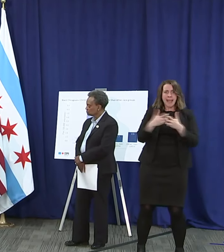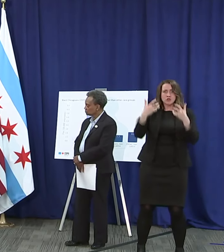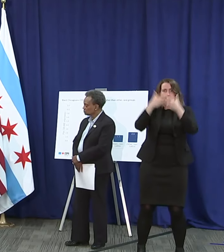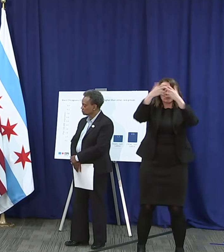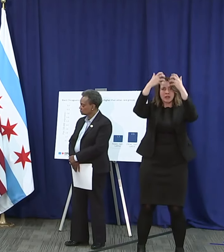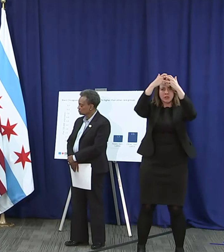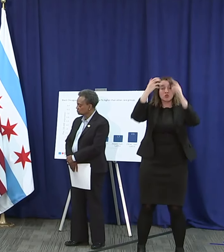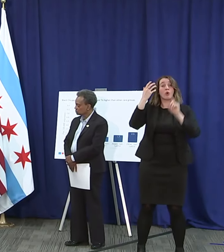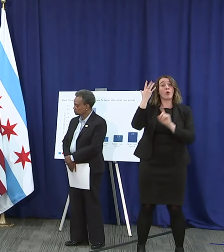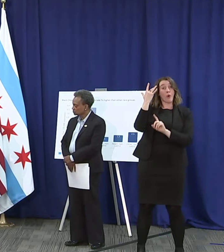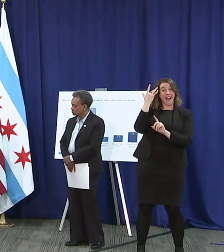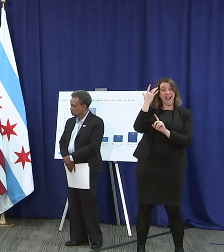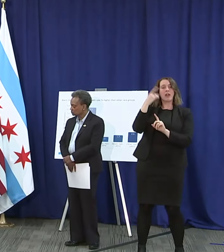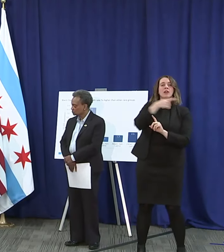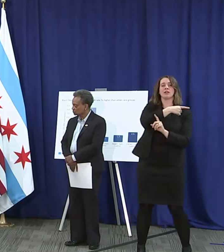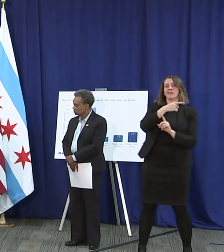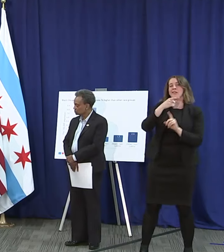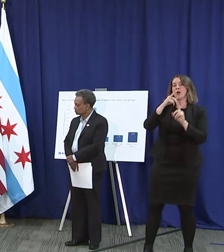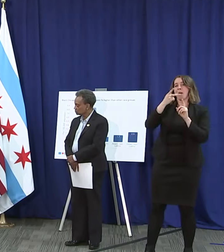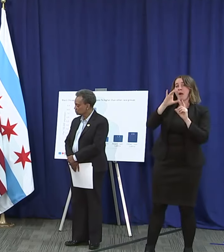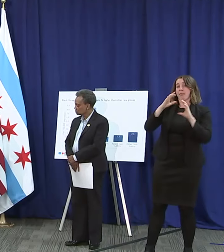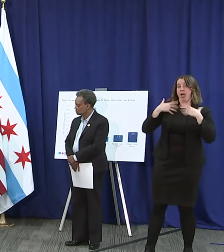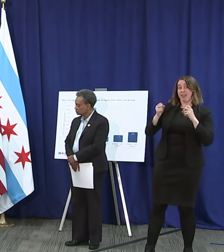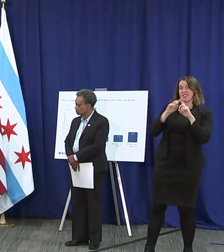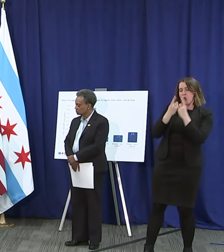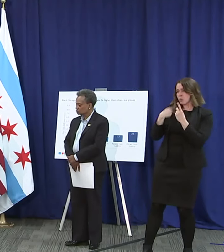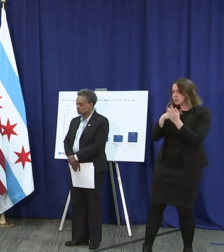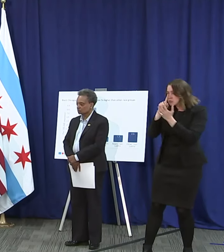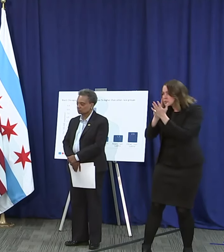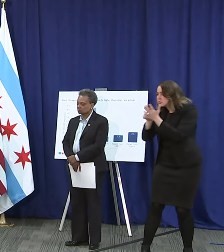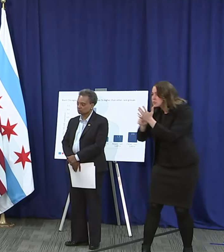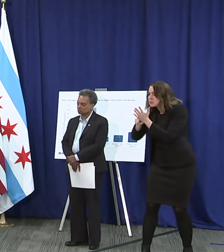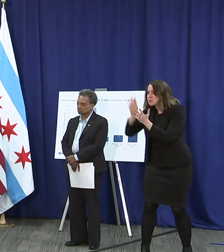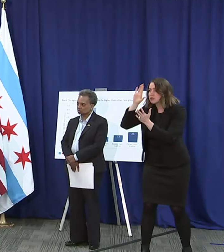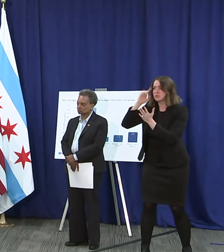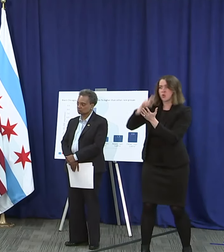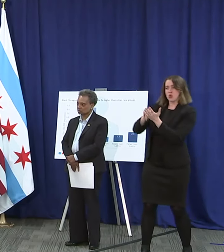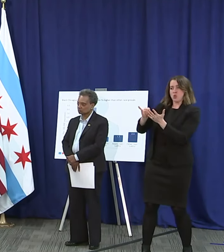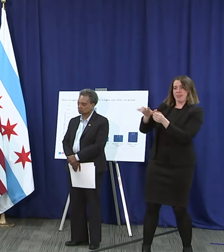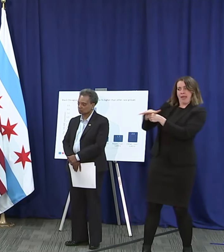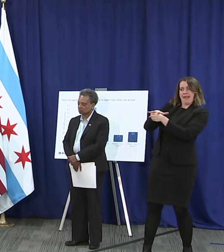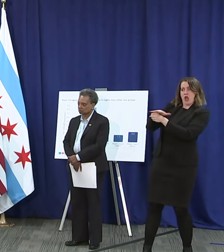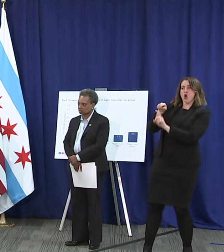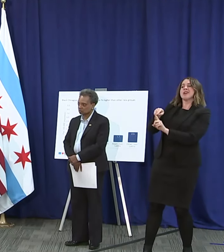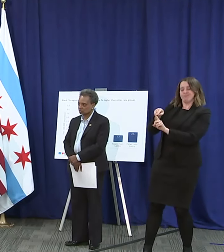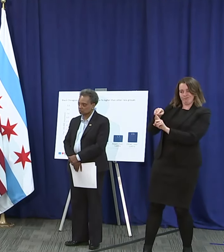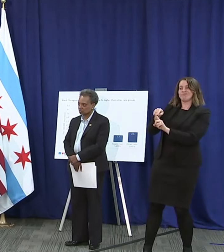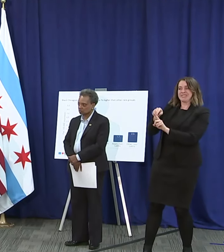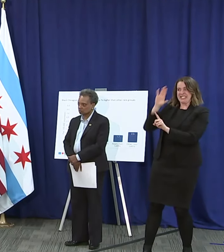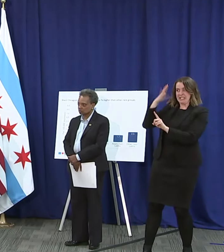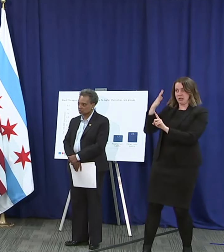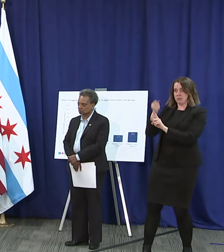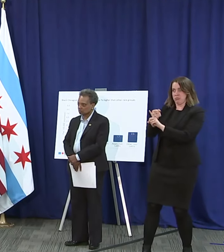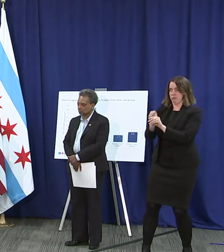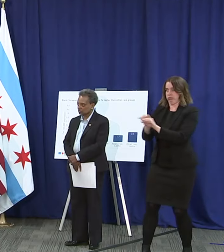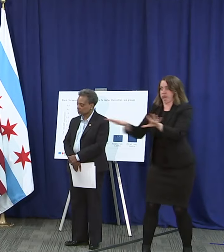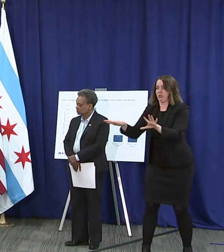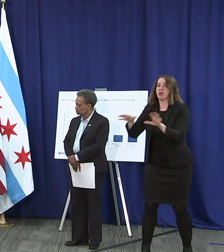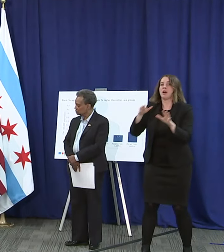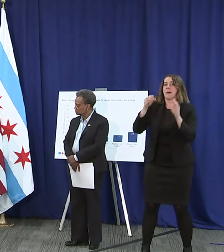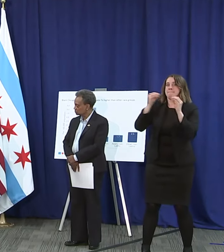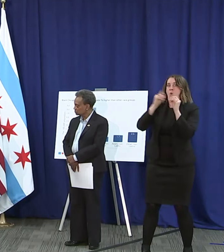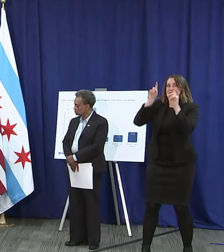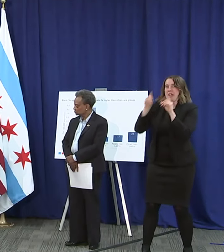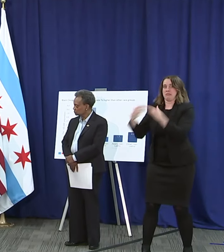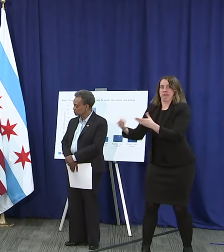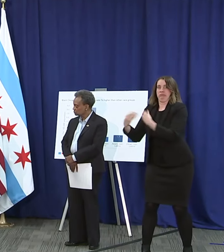and the health department has been doing investigations, we've been working to bring testing into settings where it's most needed. Also doing that